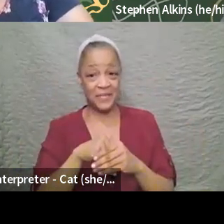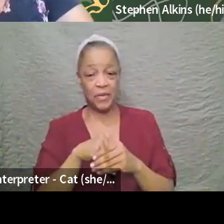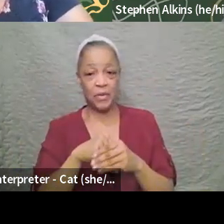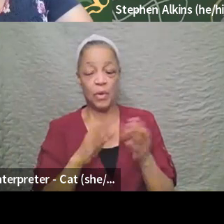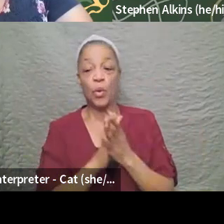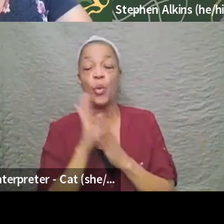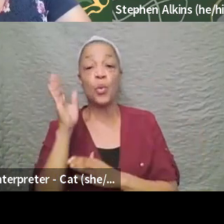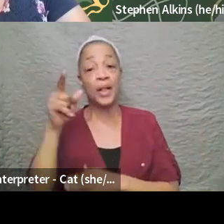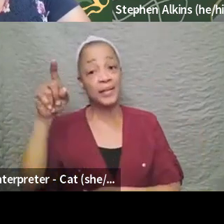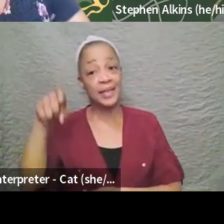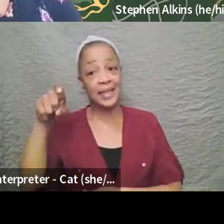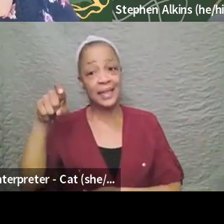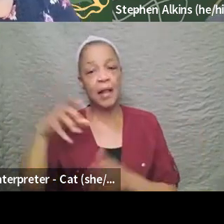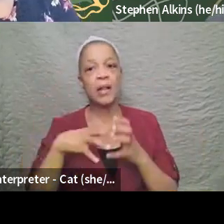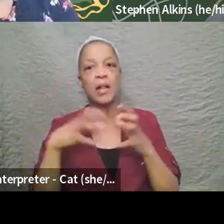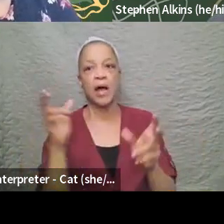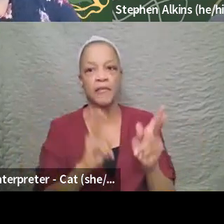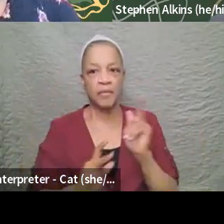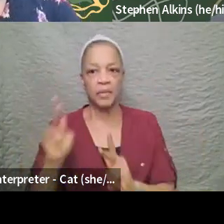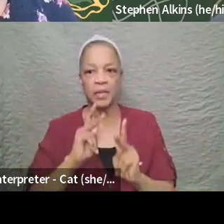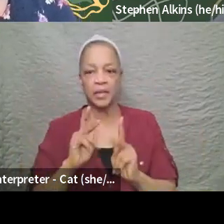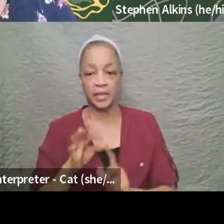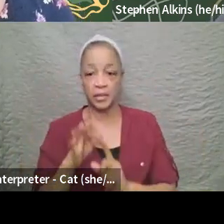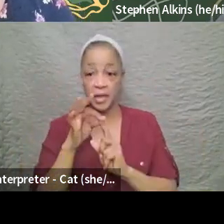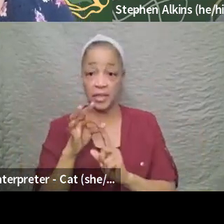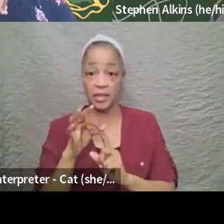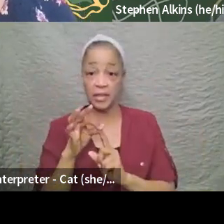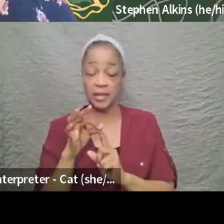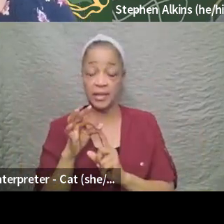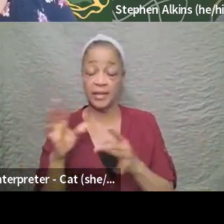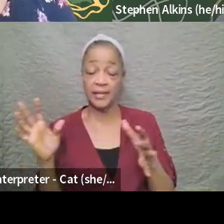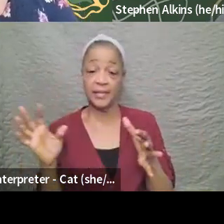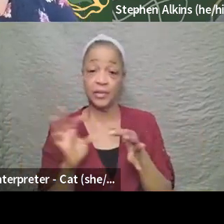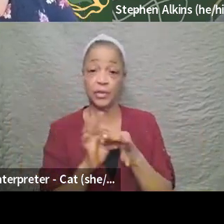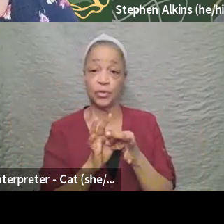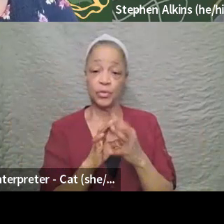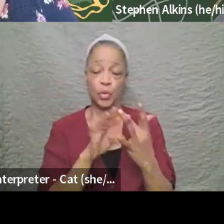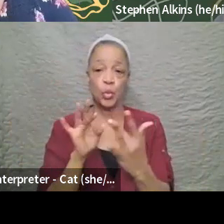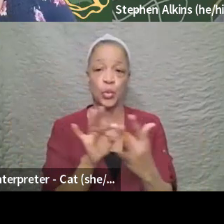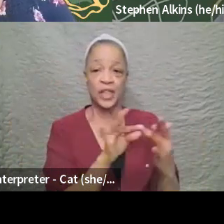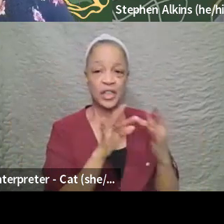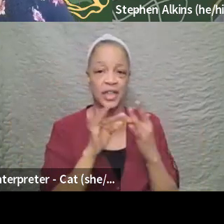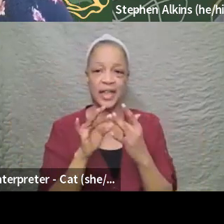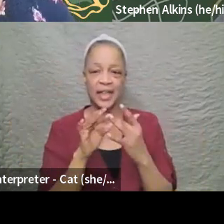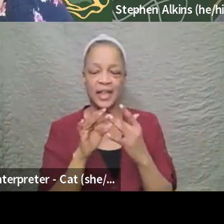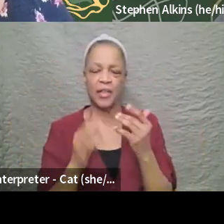need a lot of folks, especially in terms of reaching the most